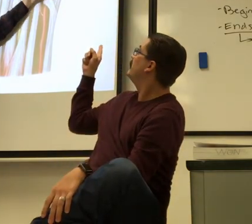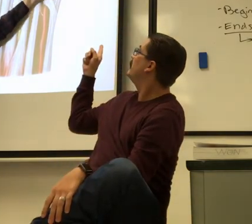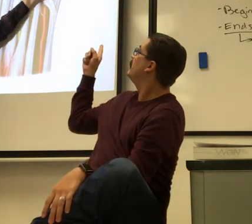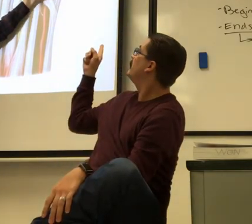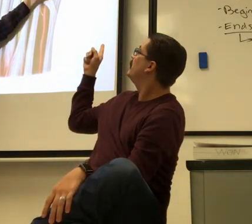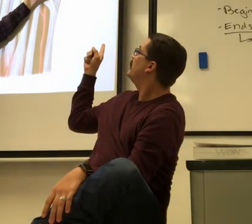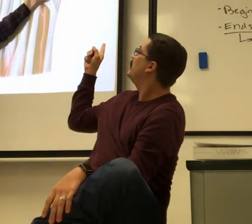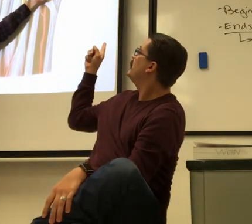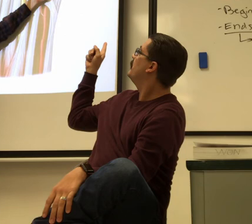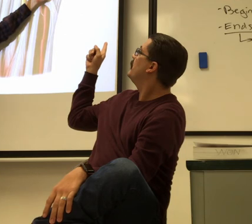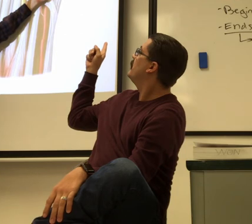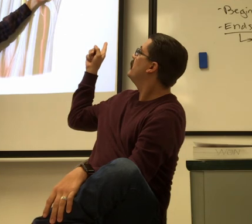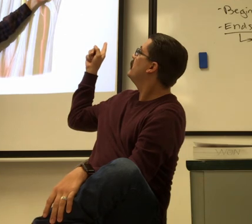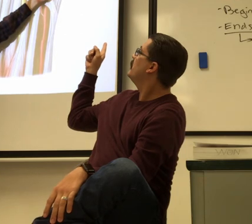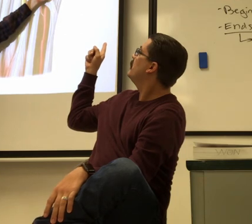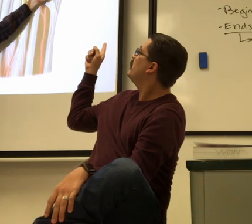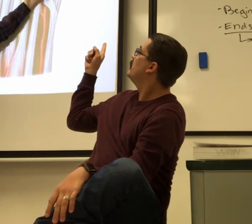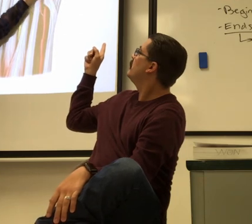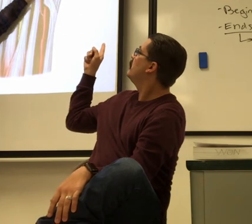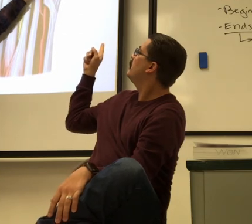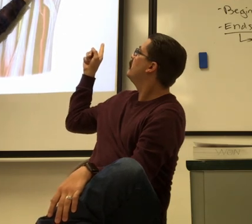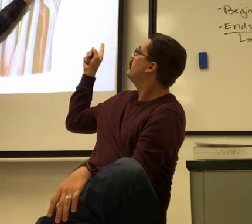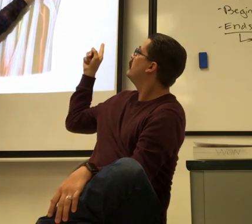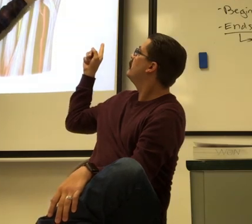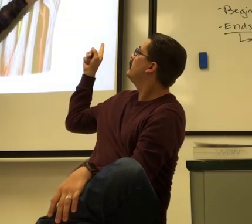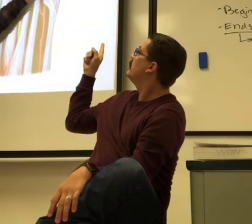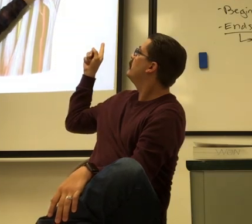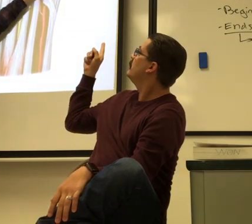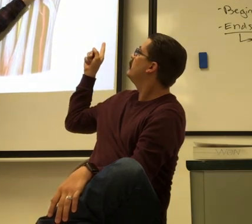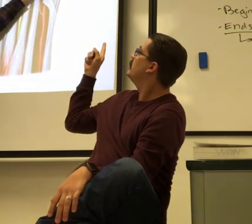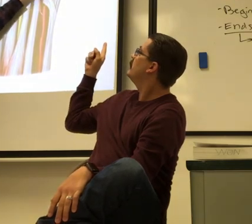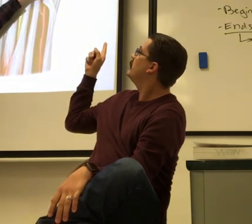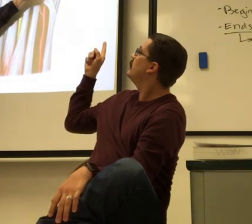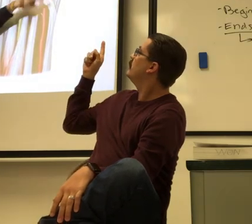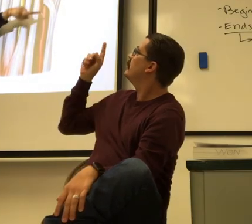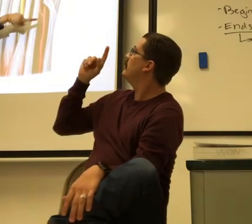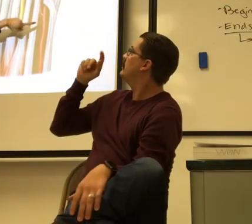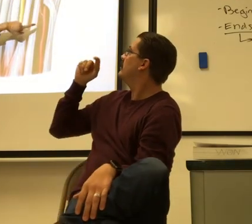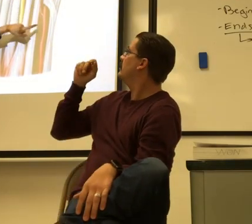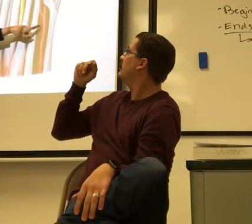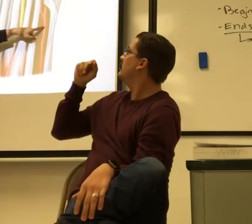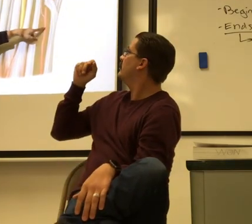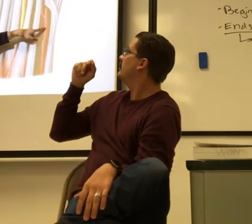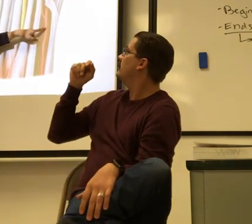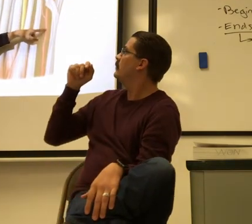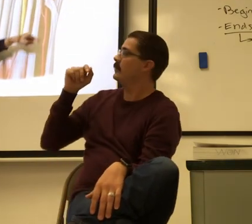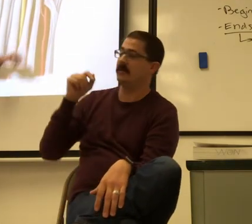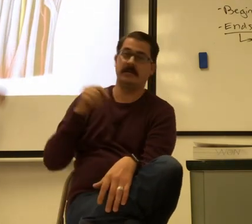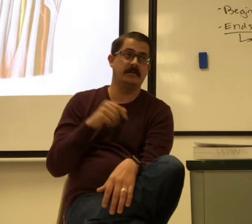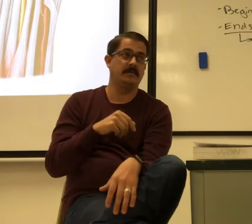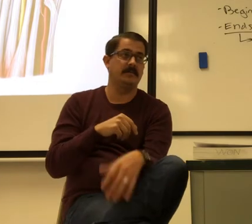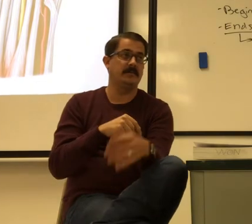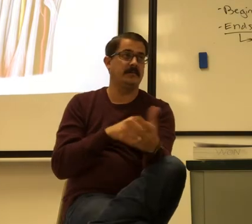the DNR eminence, I could tell, that's going to be the thumb side. So therefore, that's radial artery,